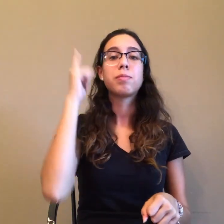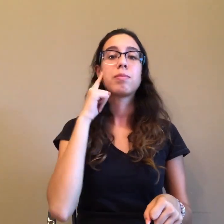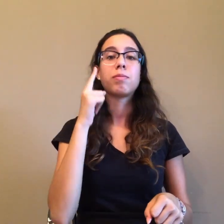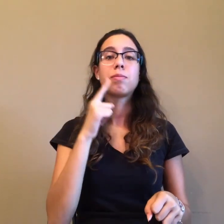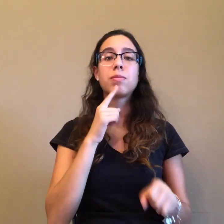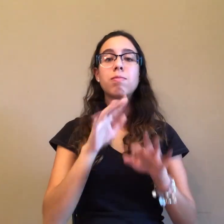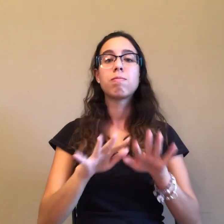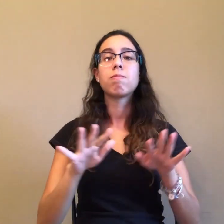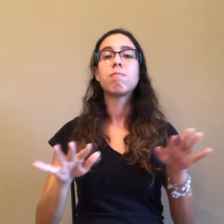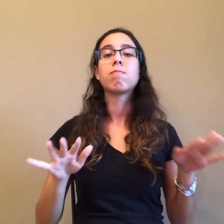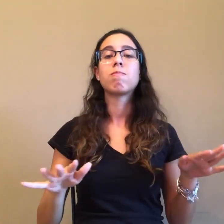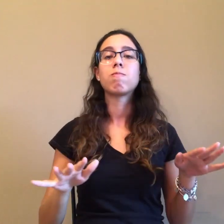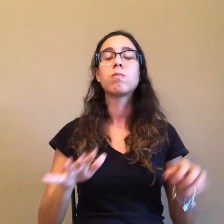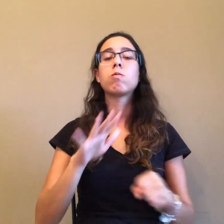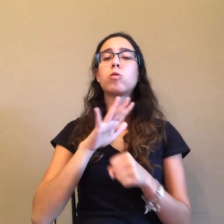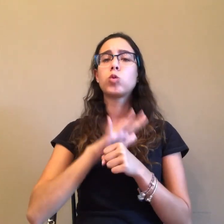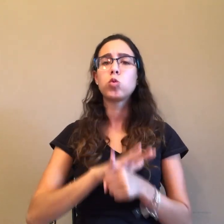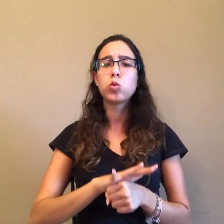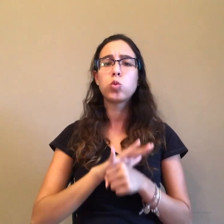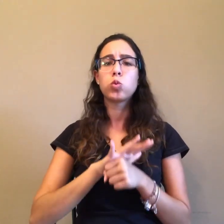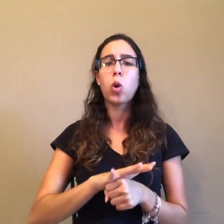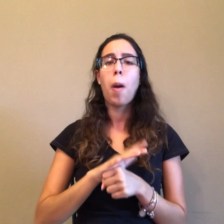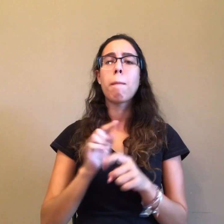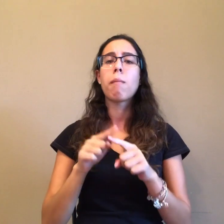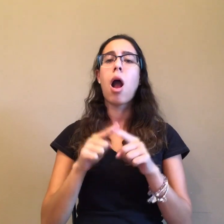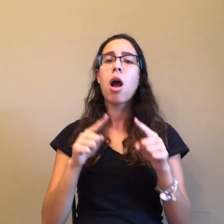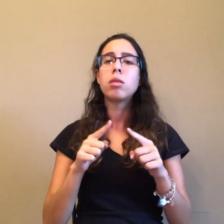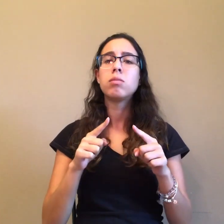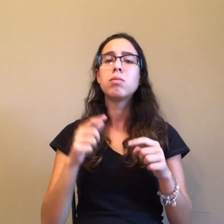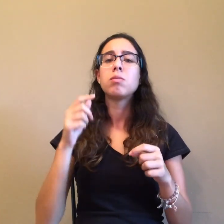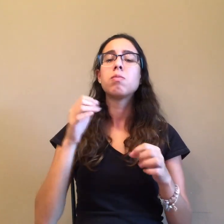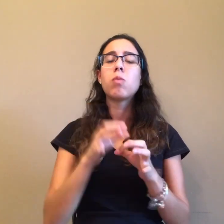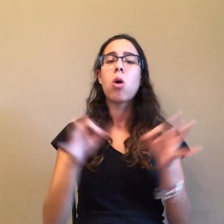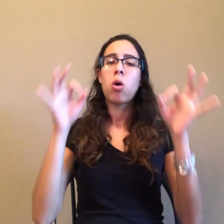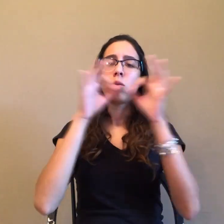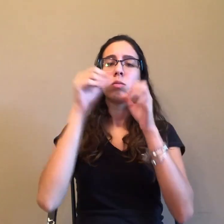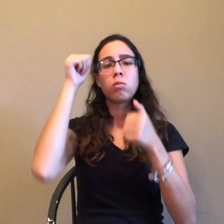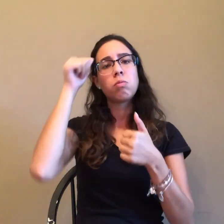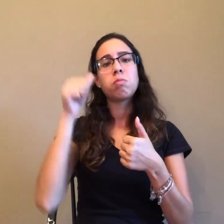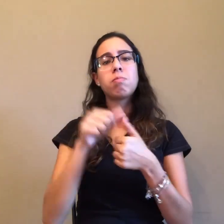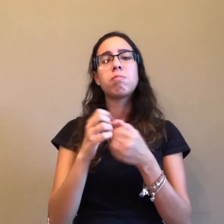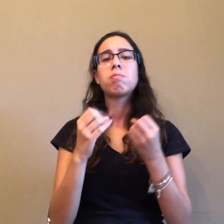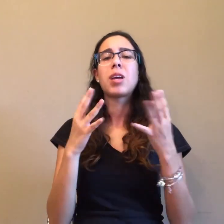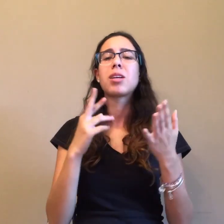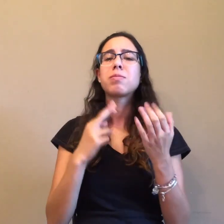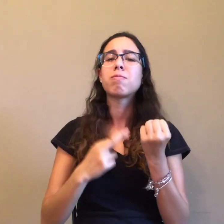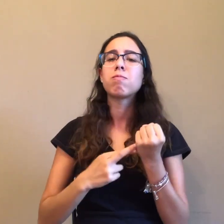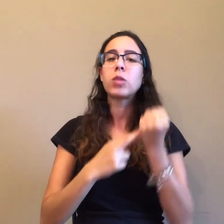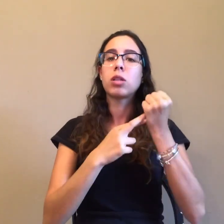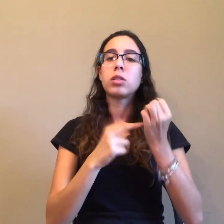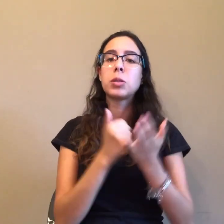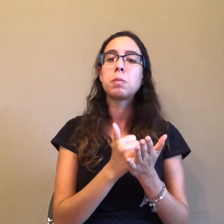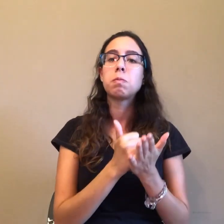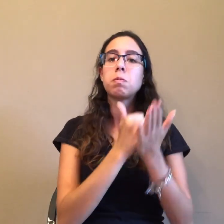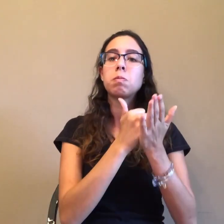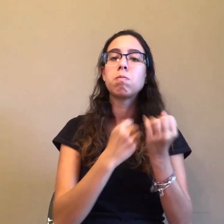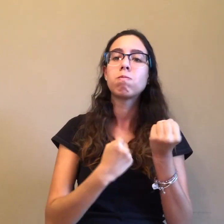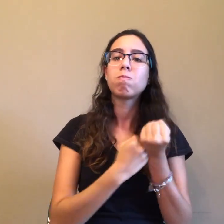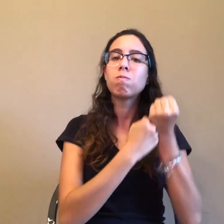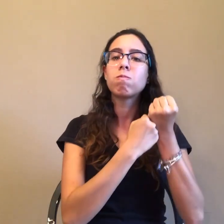First-time parents of deaf children. It's okay to feel stressed, but it is important to remember that there's a lot of